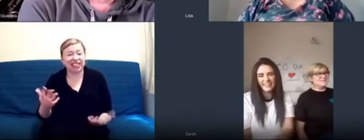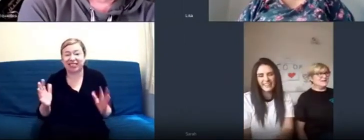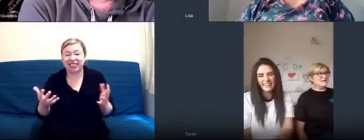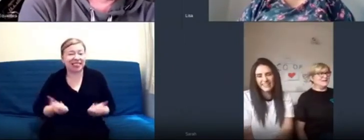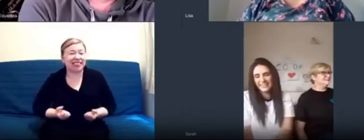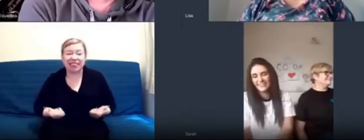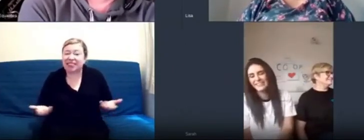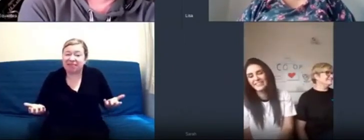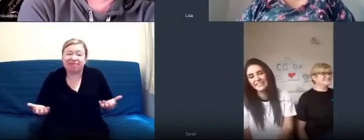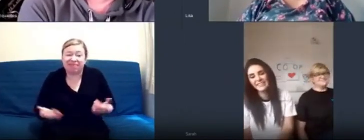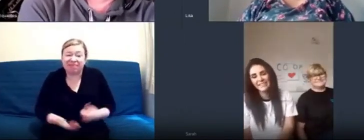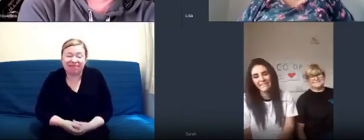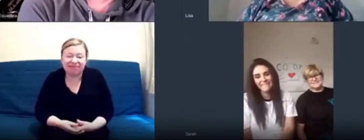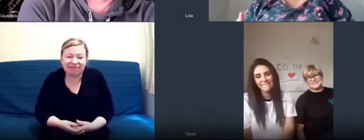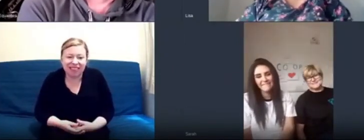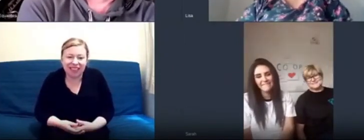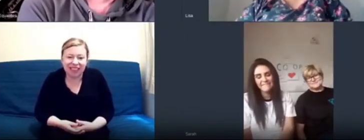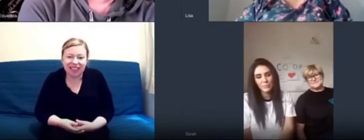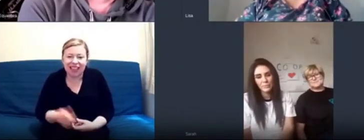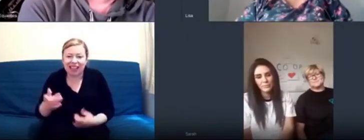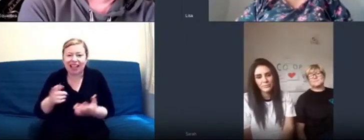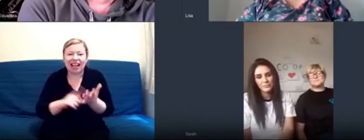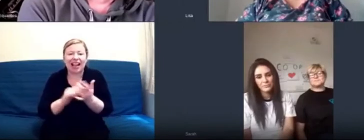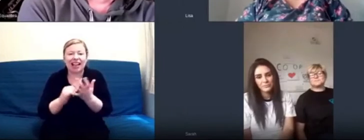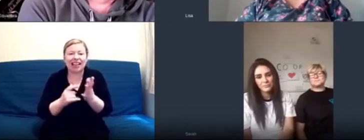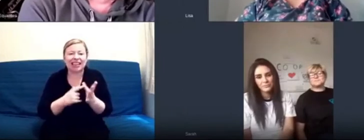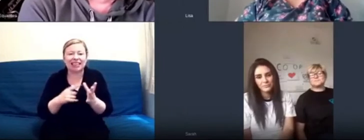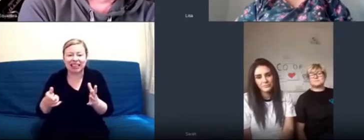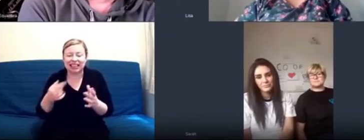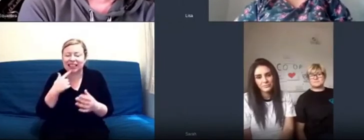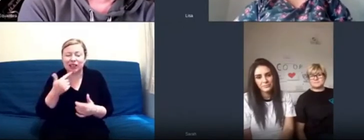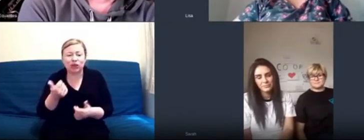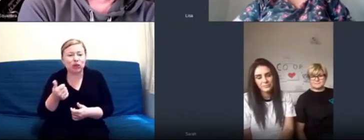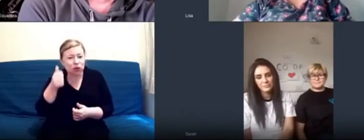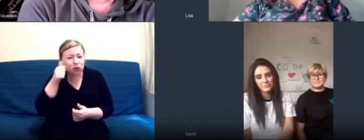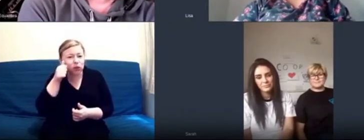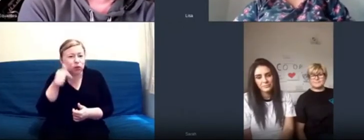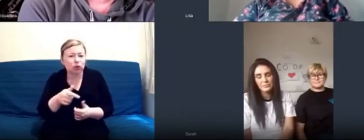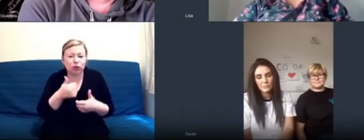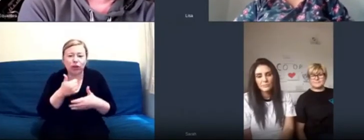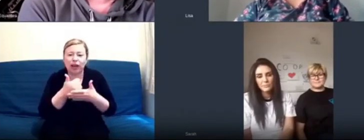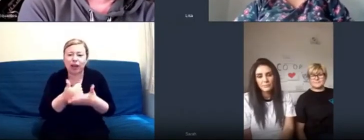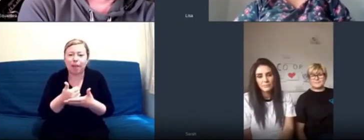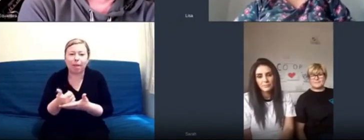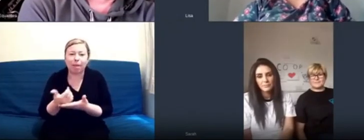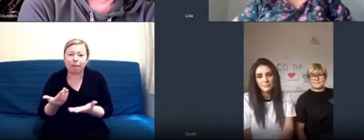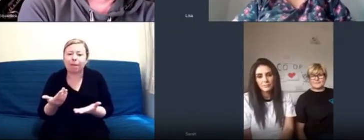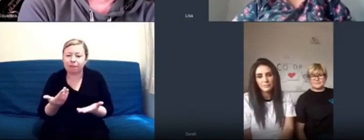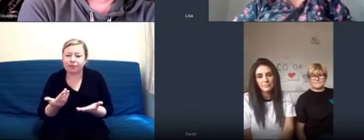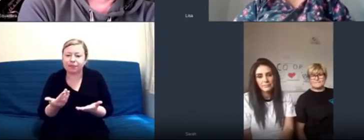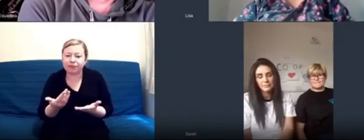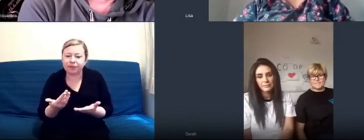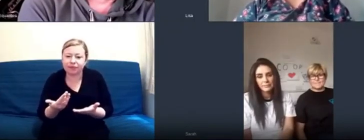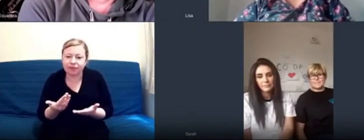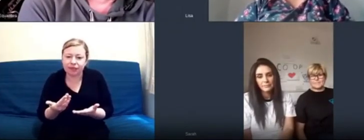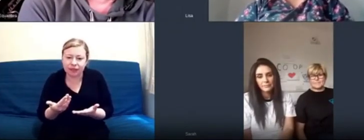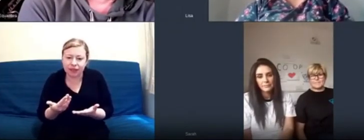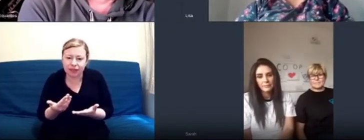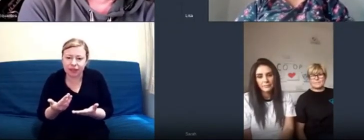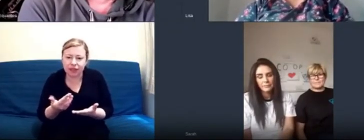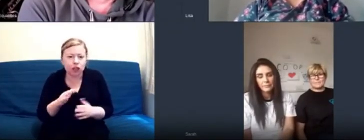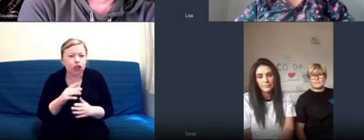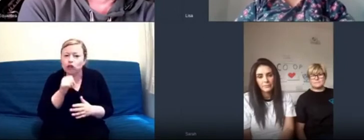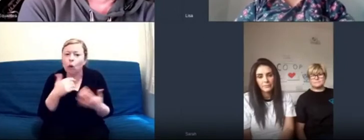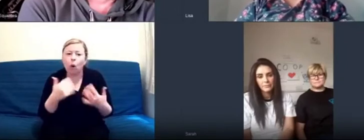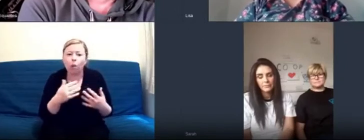It's just understood. But no, it's good to hear that, you know, you're helping, you know, people need to understand, not just about the